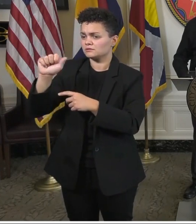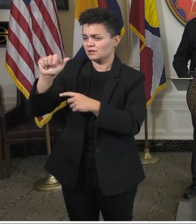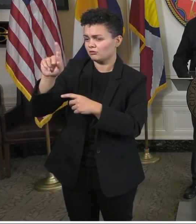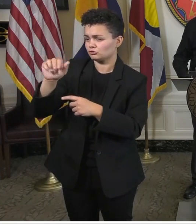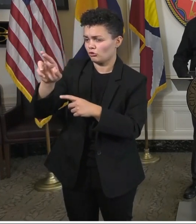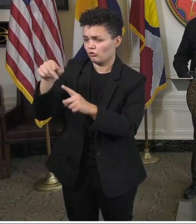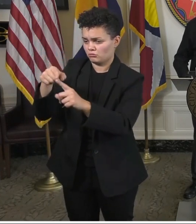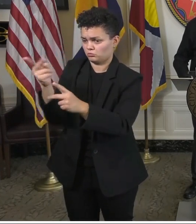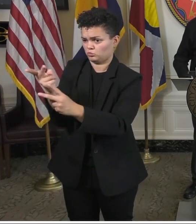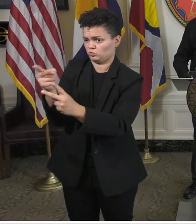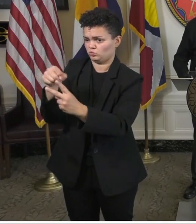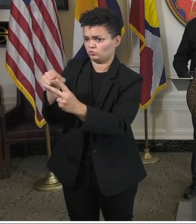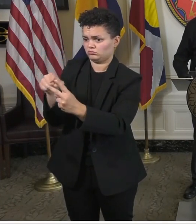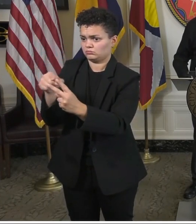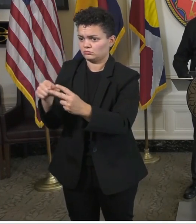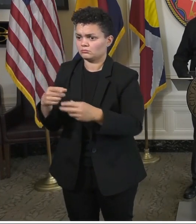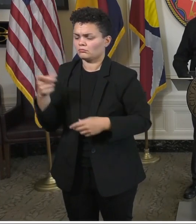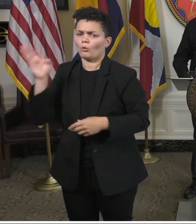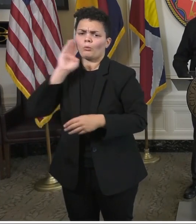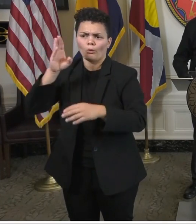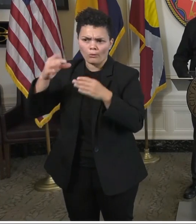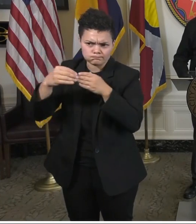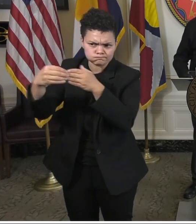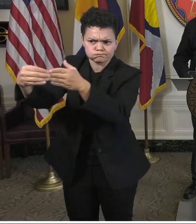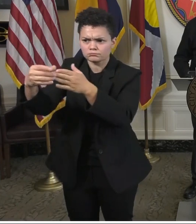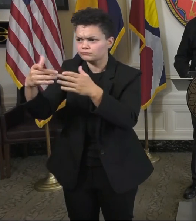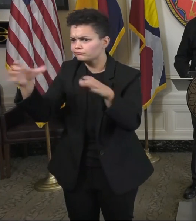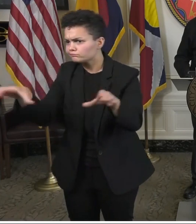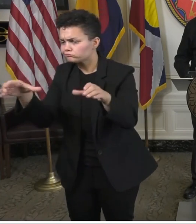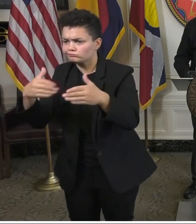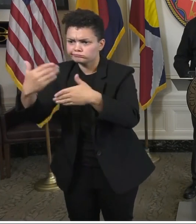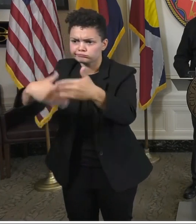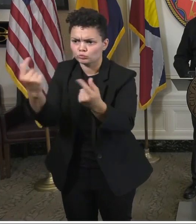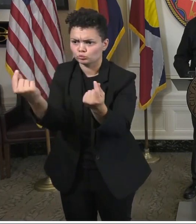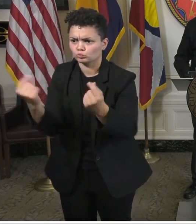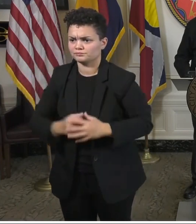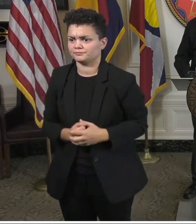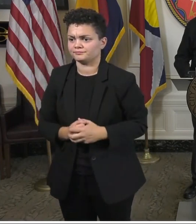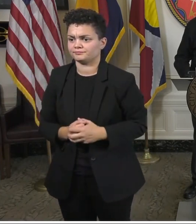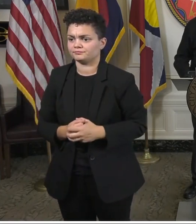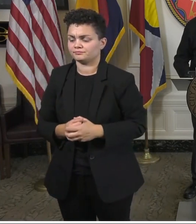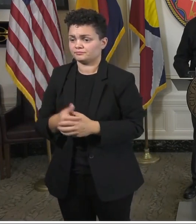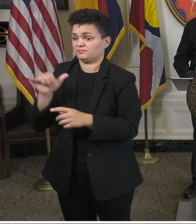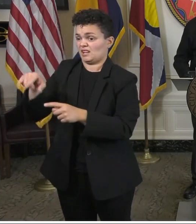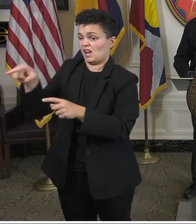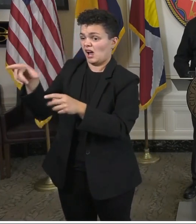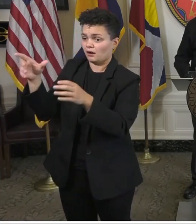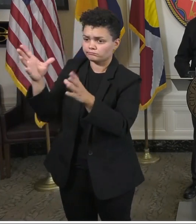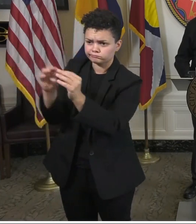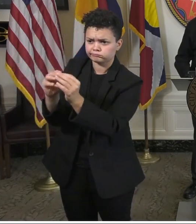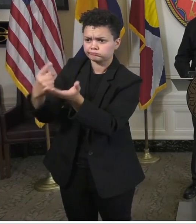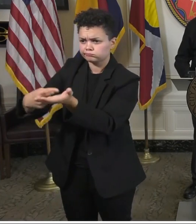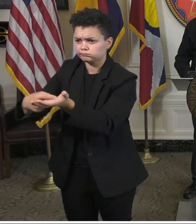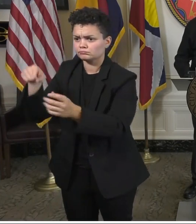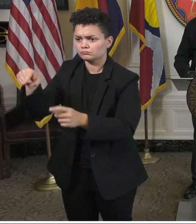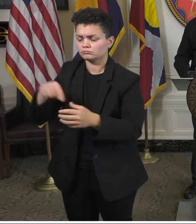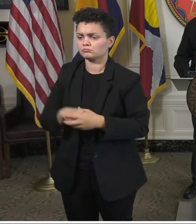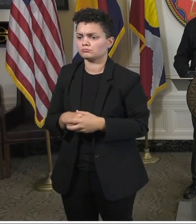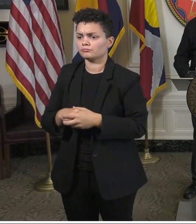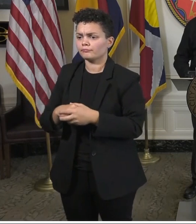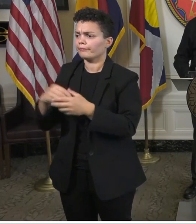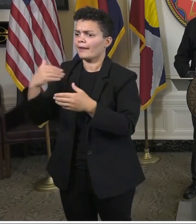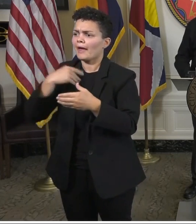and engagement in the committee. Additionally, members of the committee and its working groups include representatives from our schools, healthcare community,